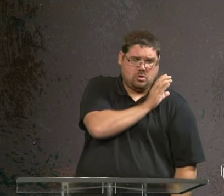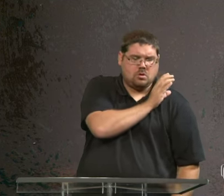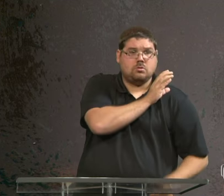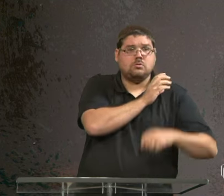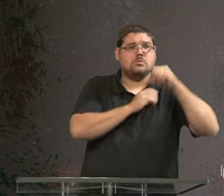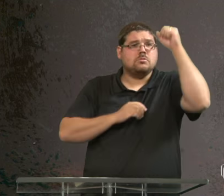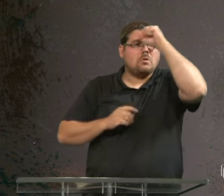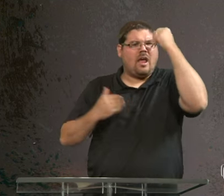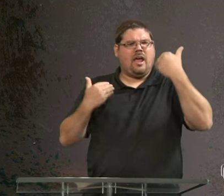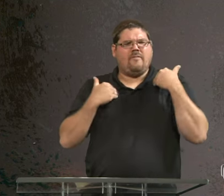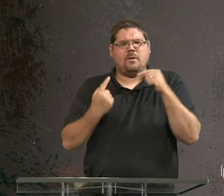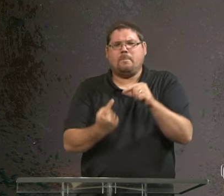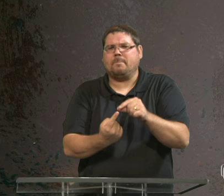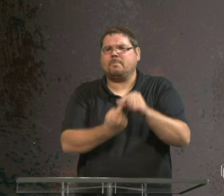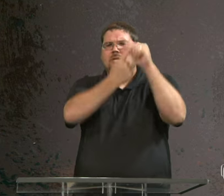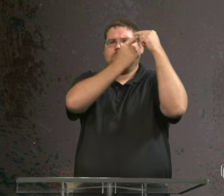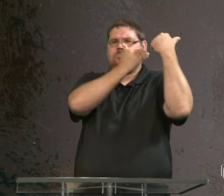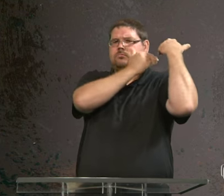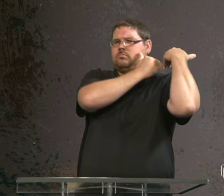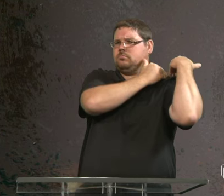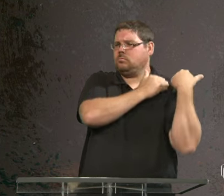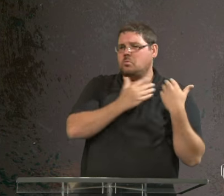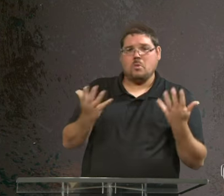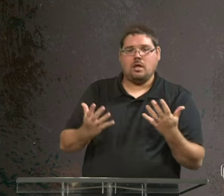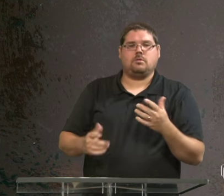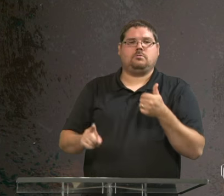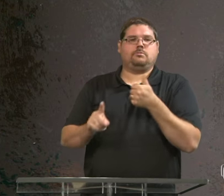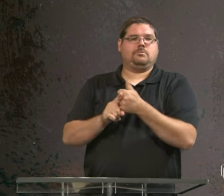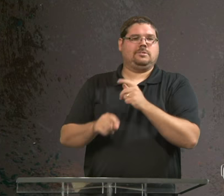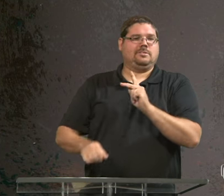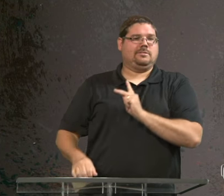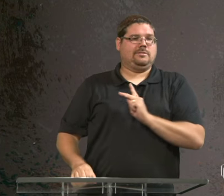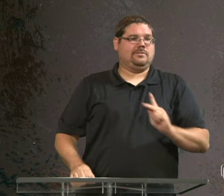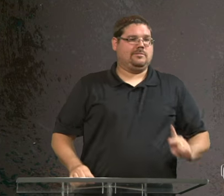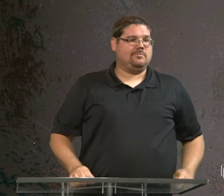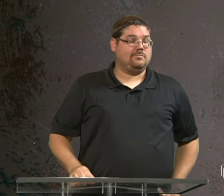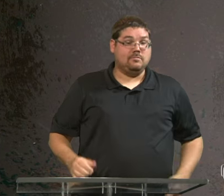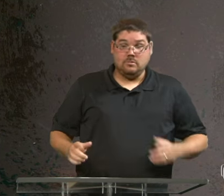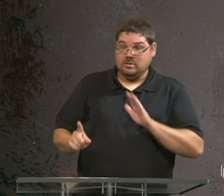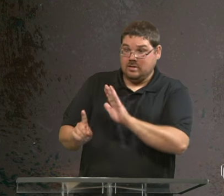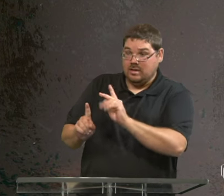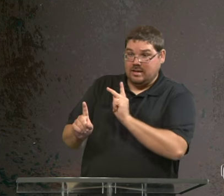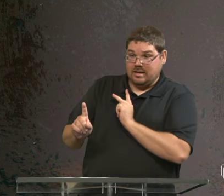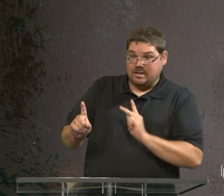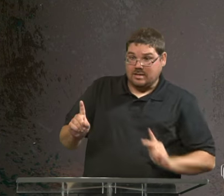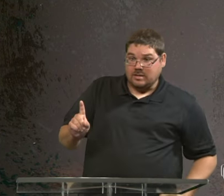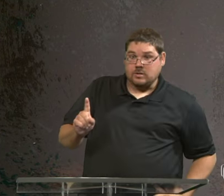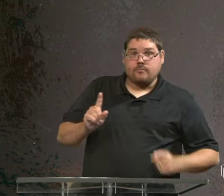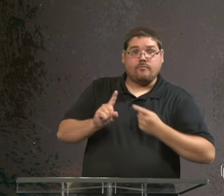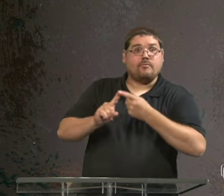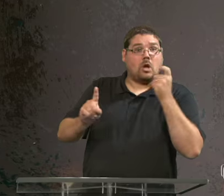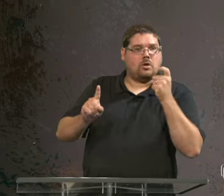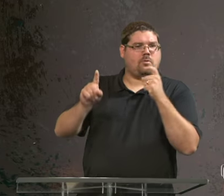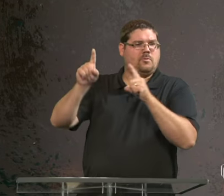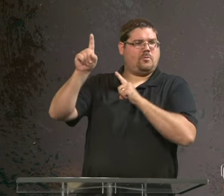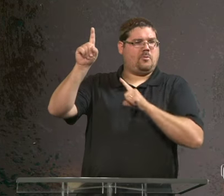Lord. So Solomon was given a very important responsibility as king